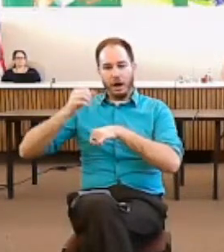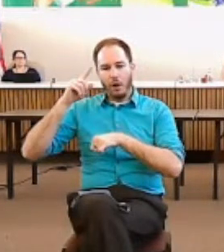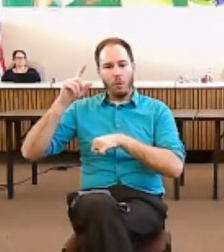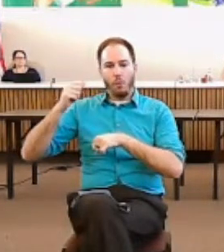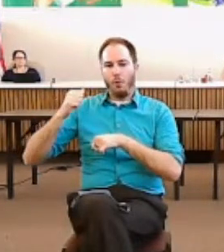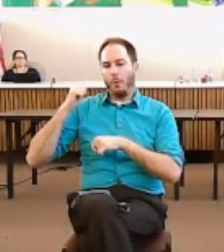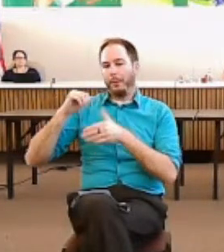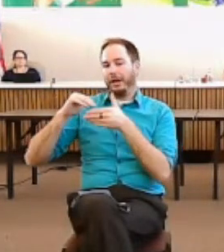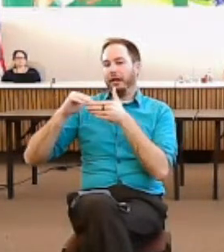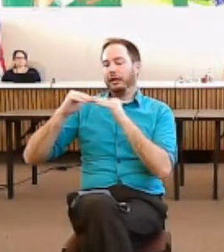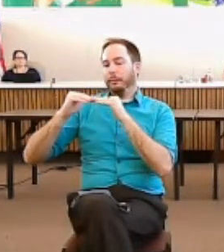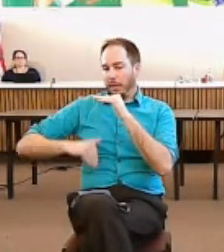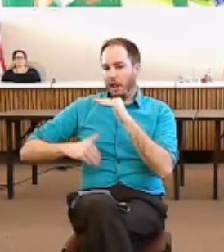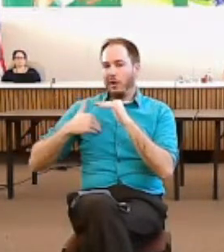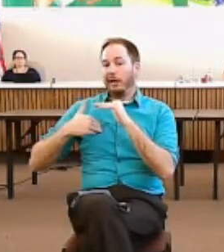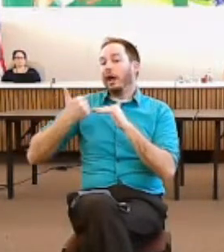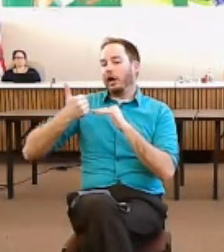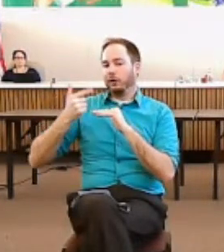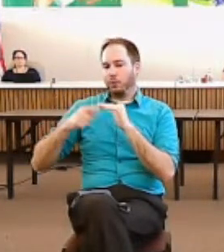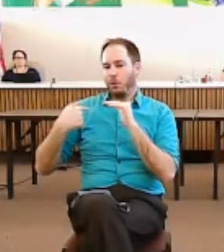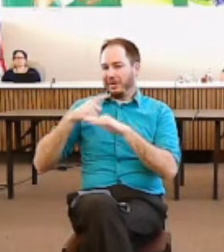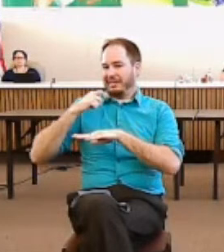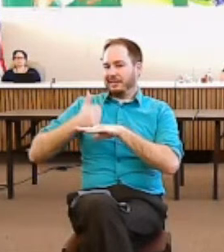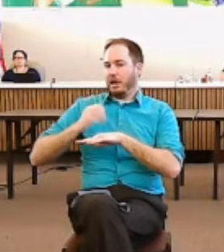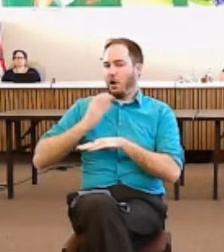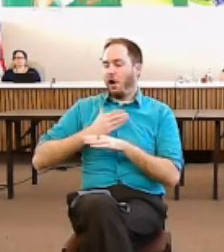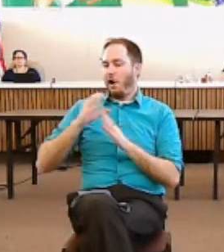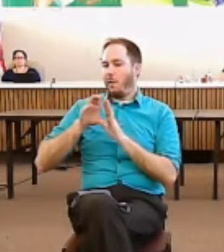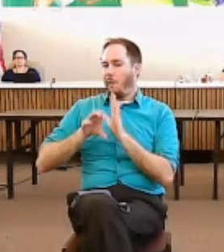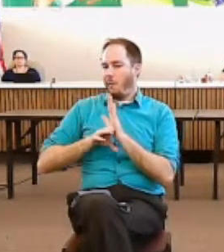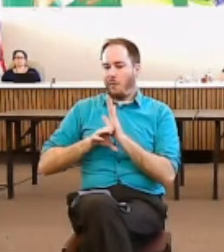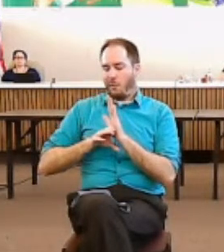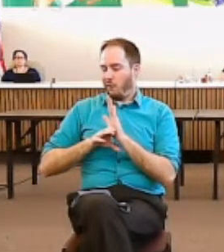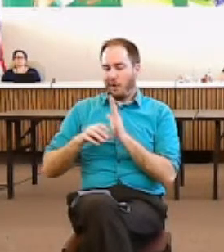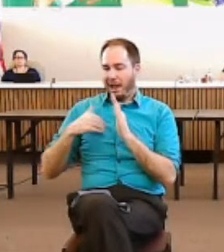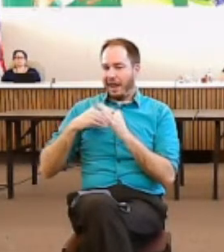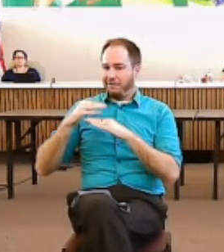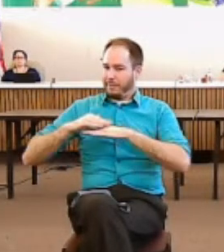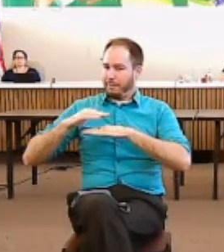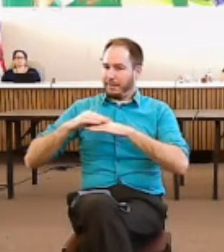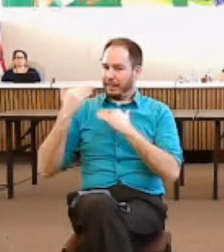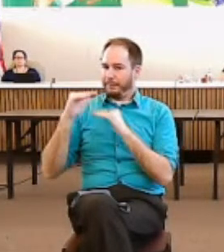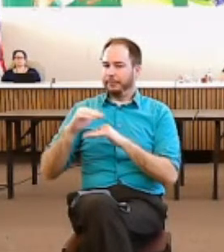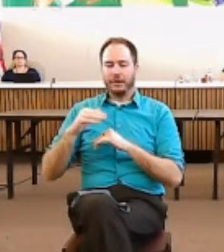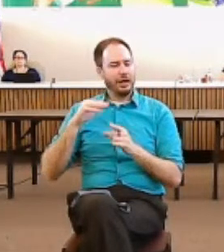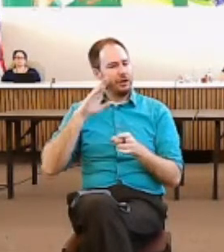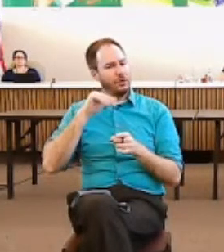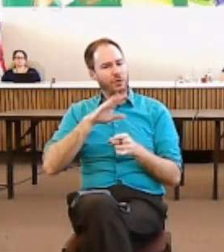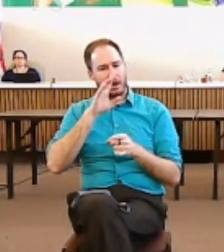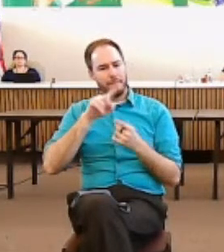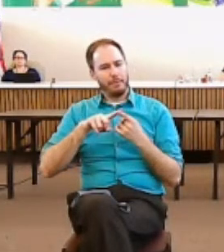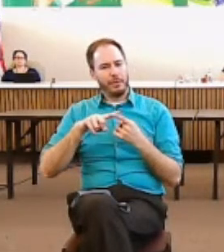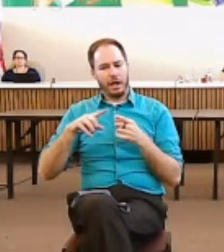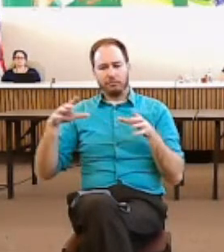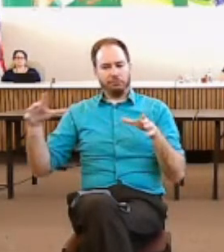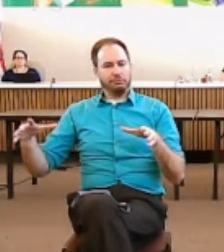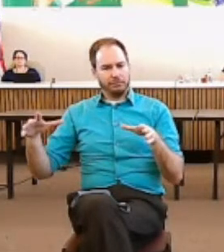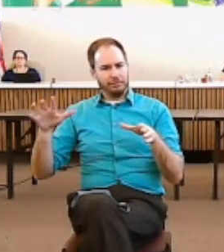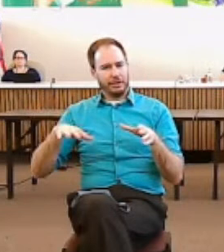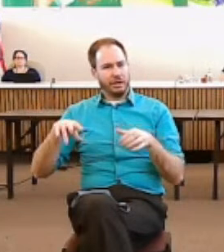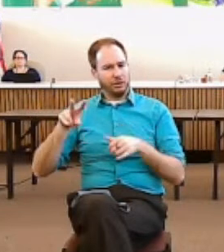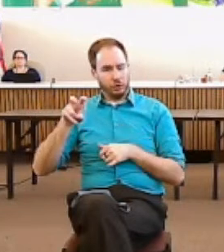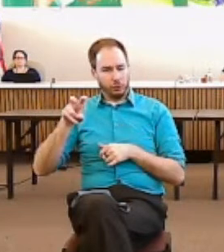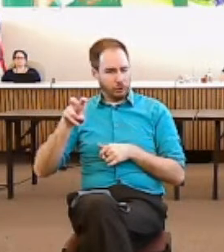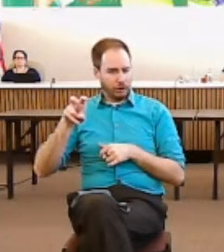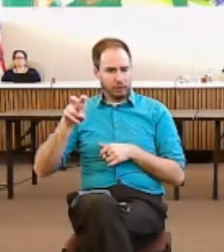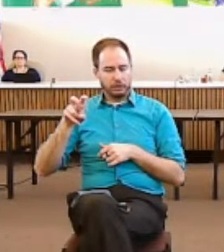any younger than what the limit is in the zoning code. And I know we're talking about a complex with roughly